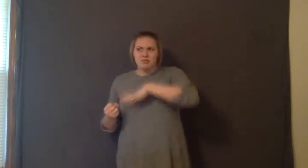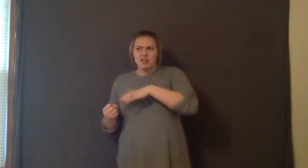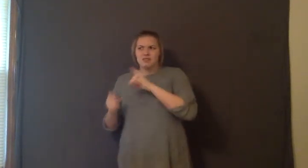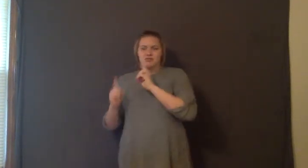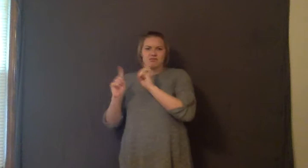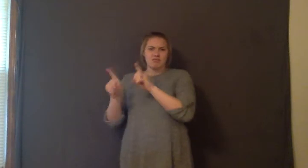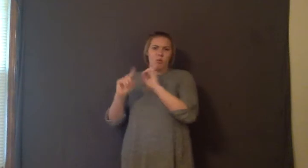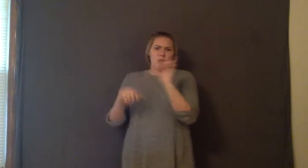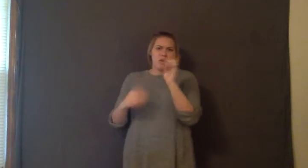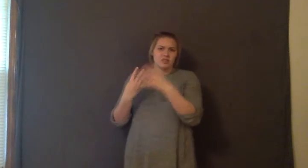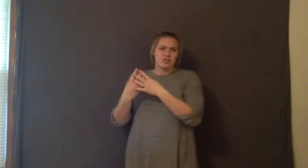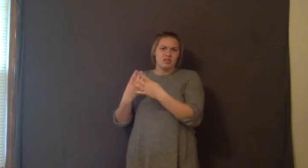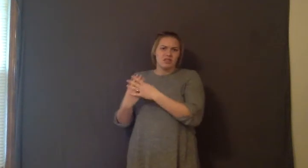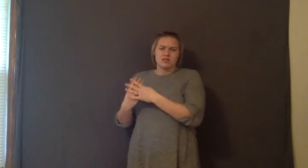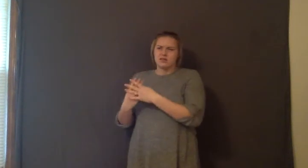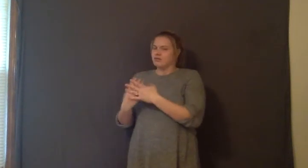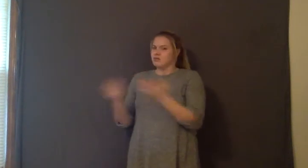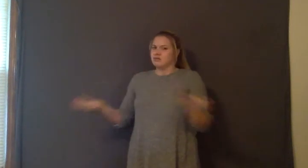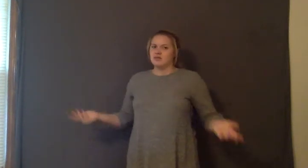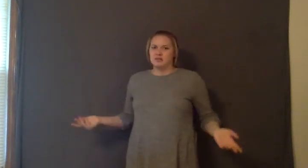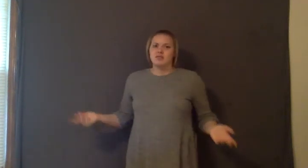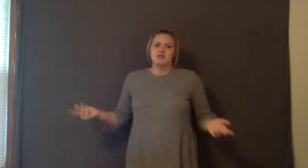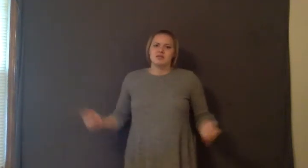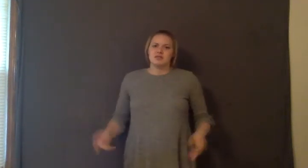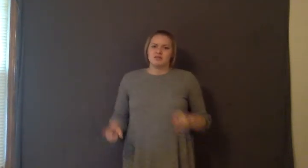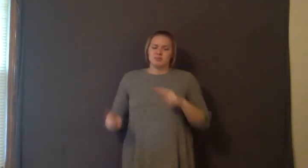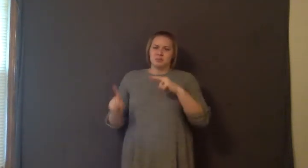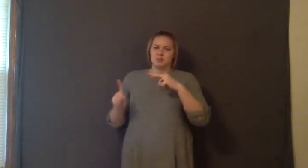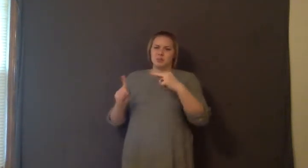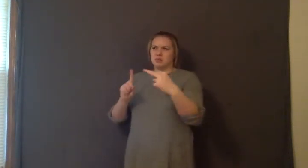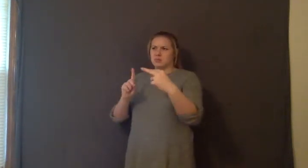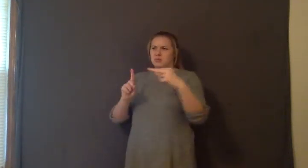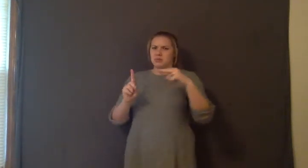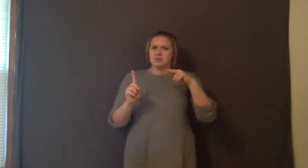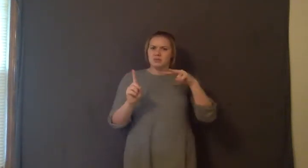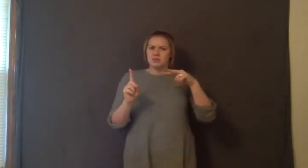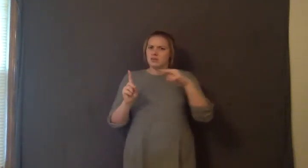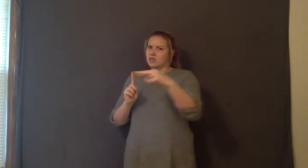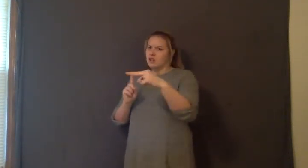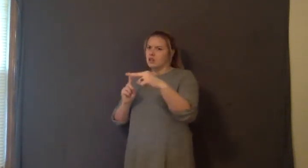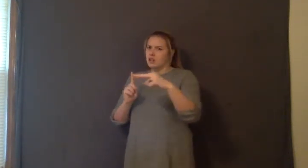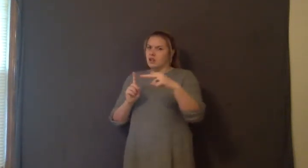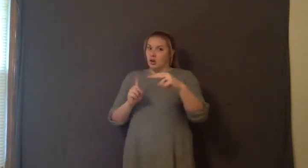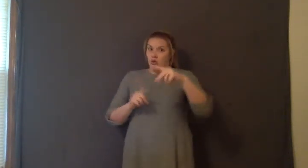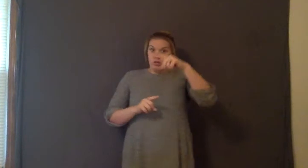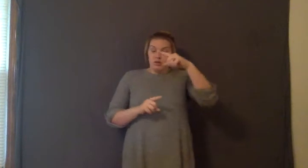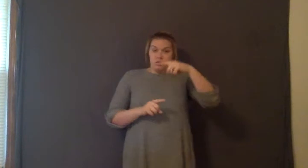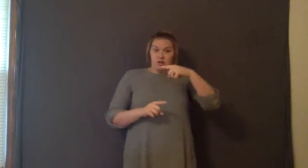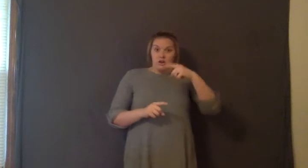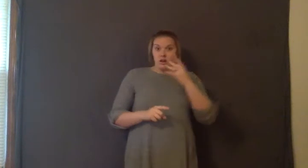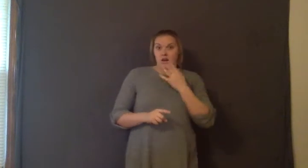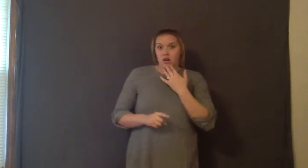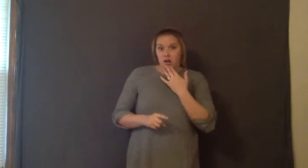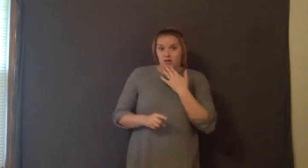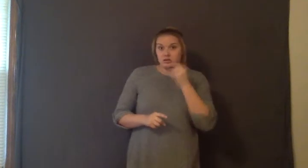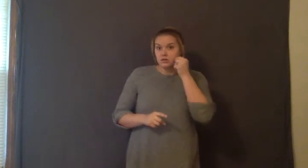being shaped in these ways that seem to be distorting around race, they're also distorted by poverty. We have a system of justice in this country that